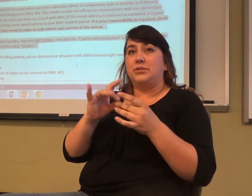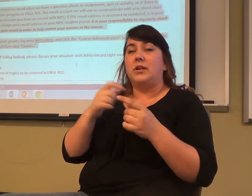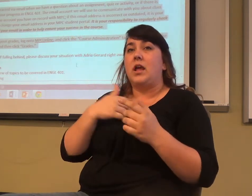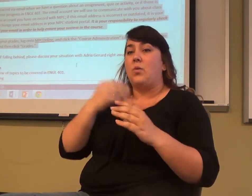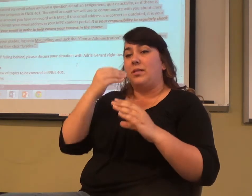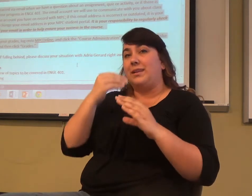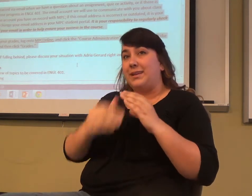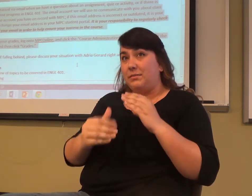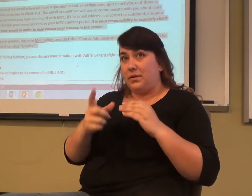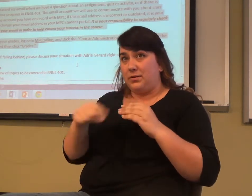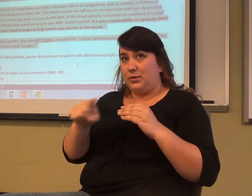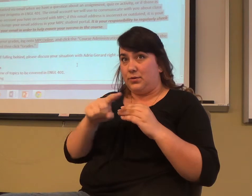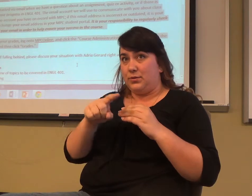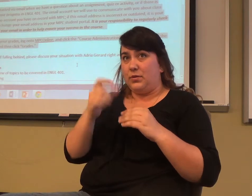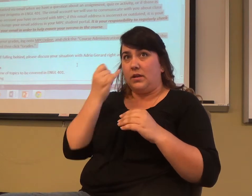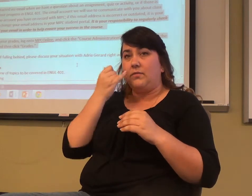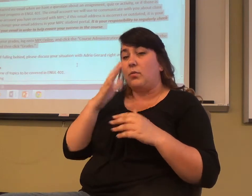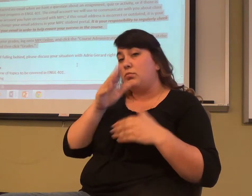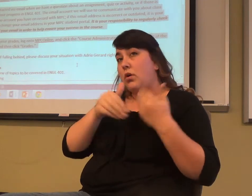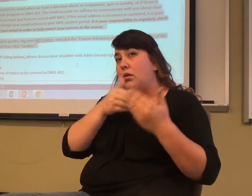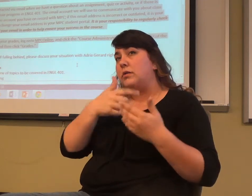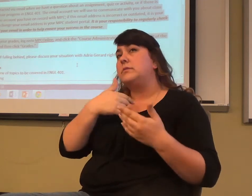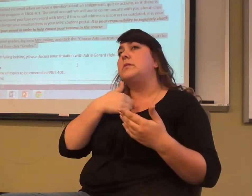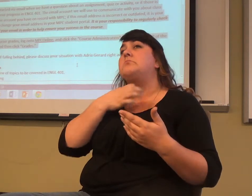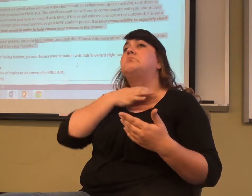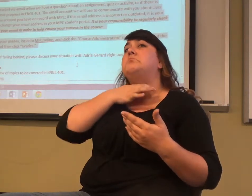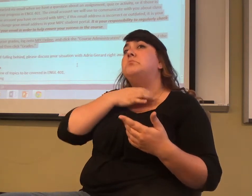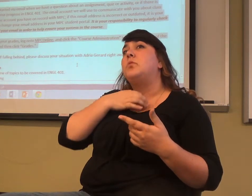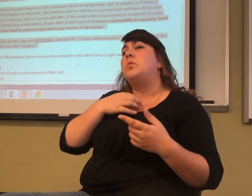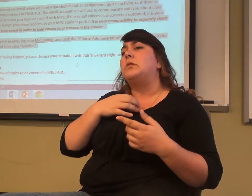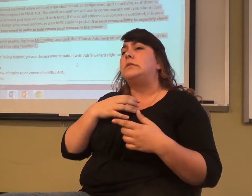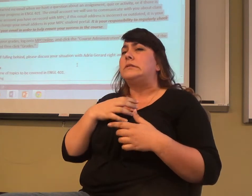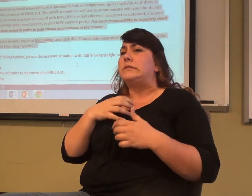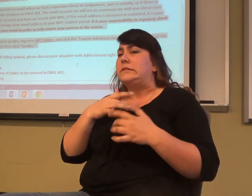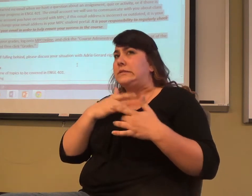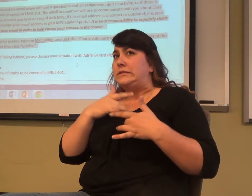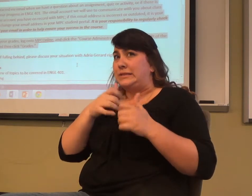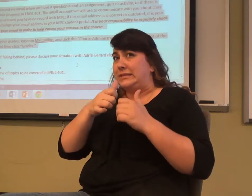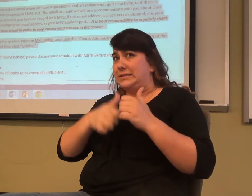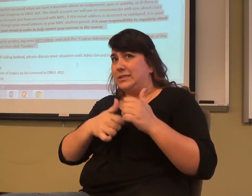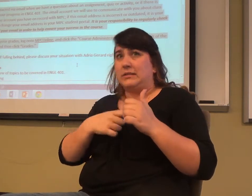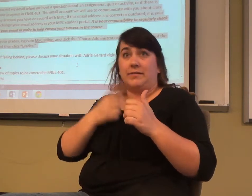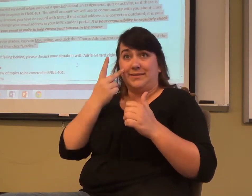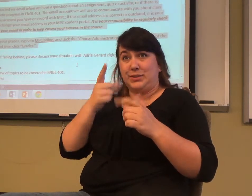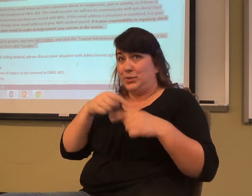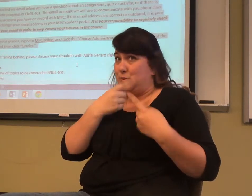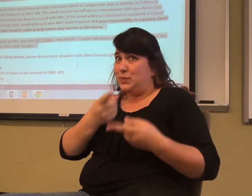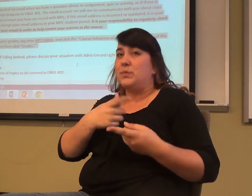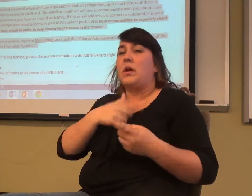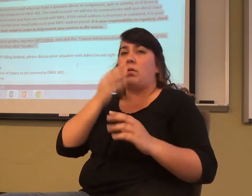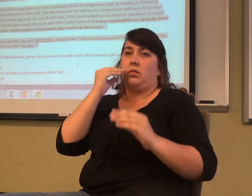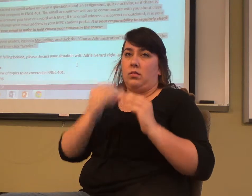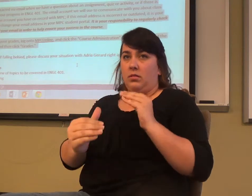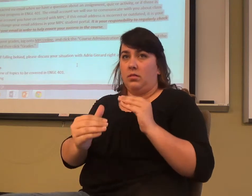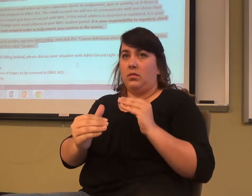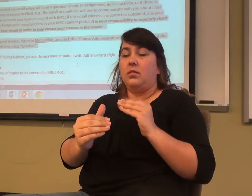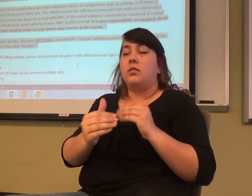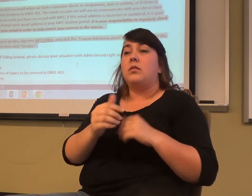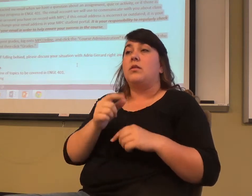if I have a question about your progress, if I'm concerned about you falling behind, or if I haven't seen you in a while. It is your responsibility to check your email